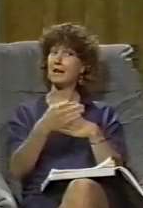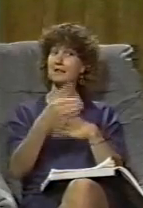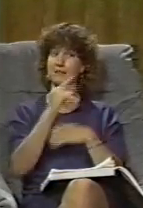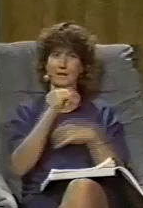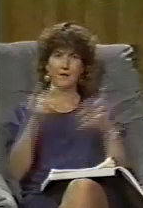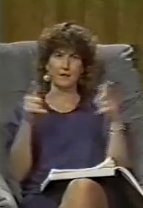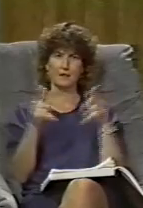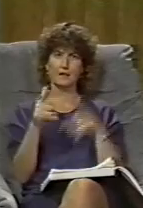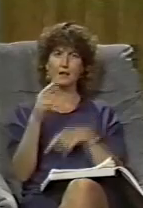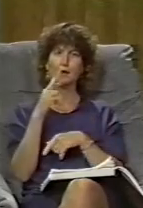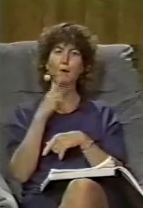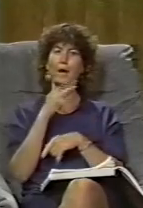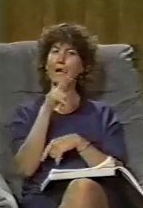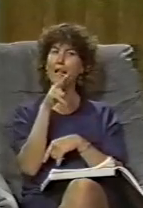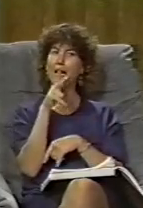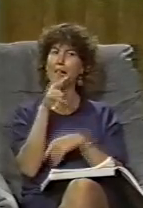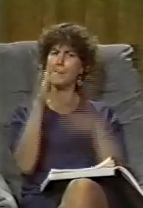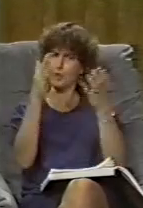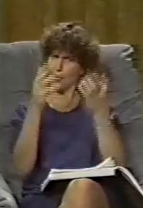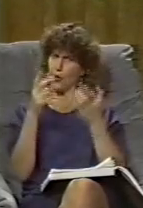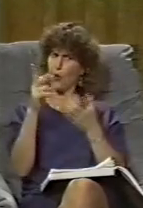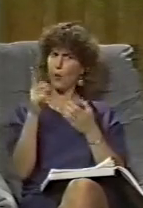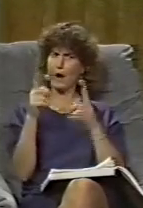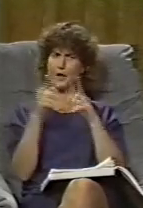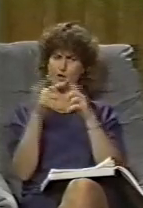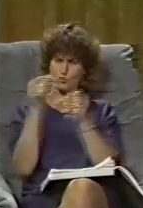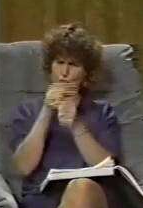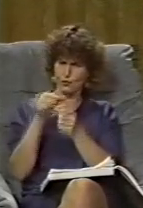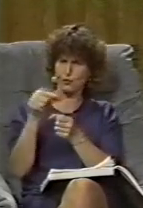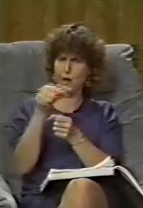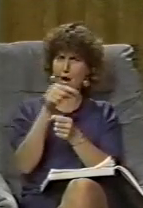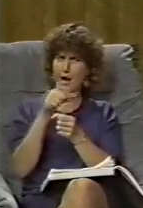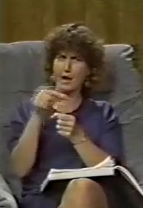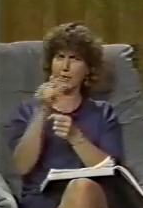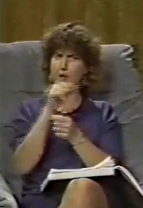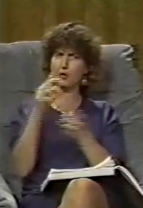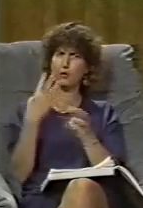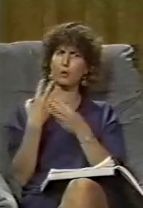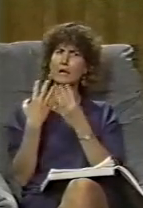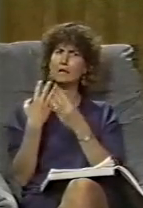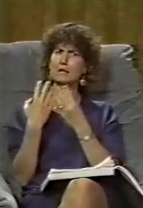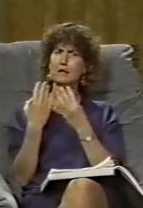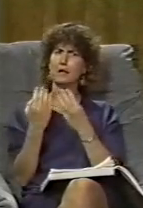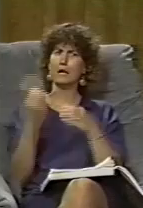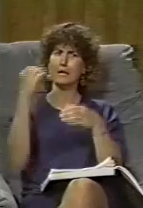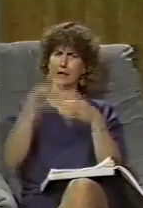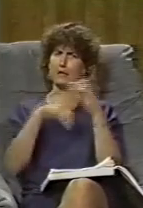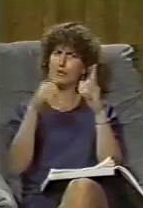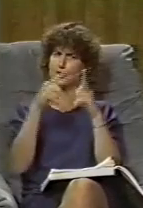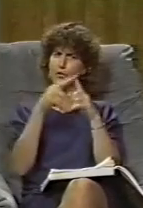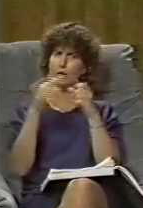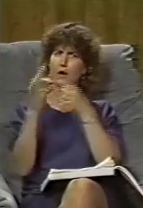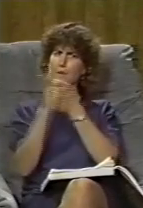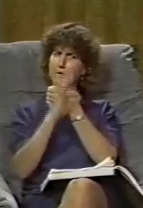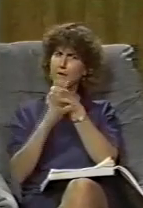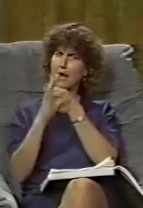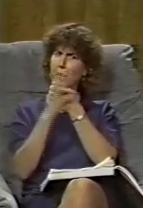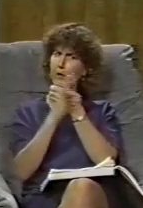Next, the little red hen wanted to grind the wheat into